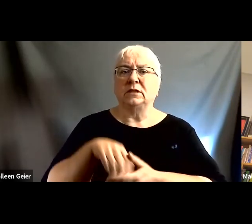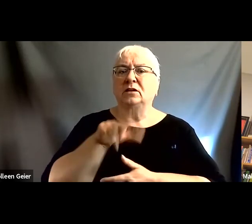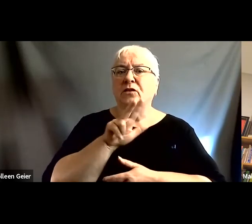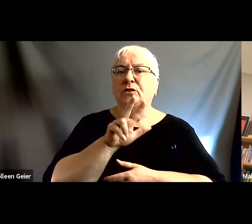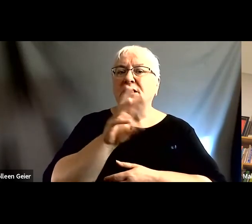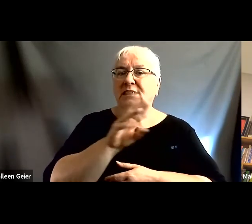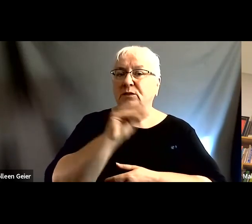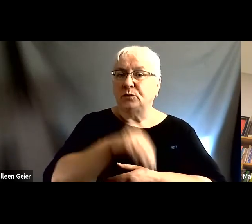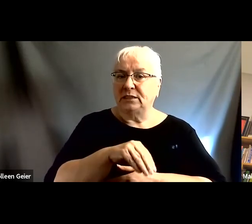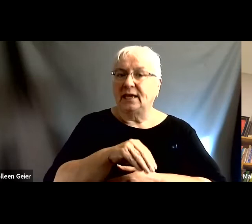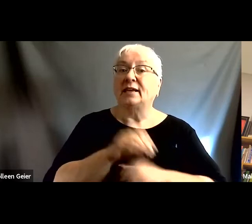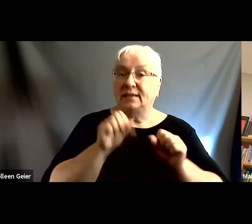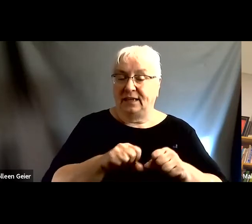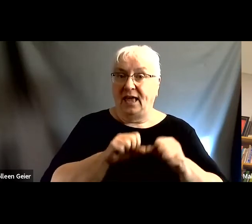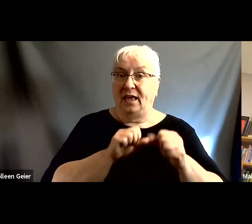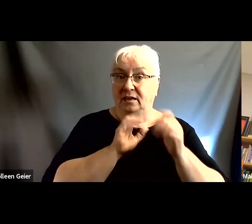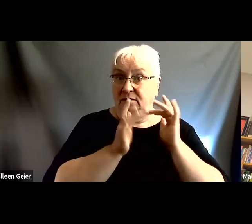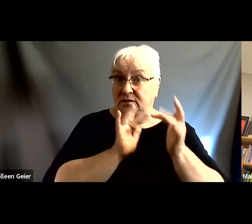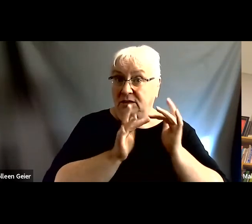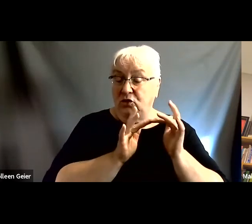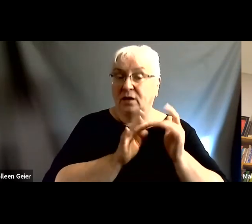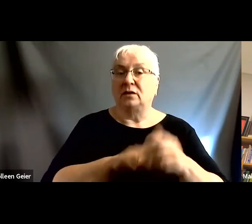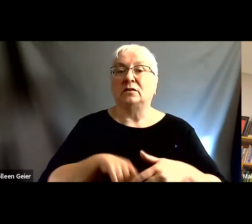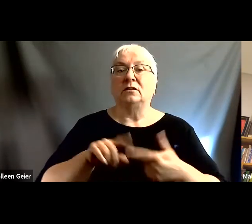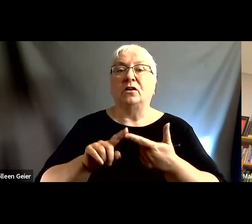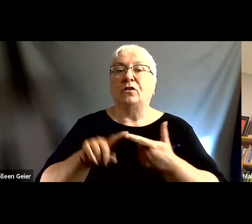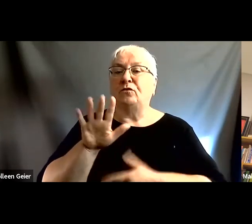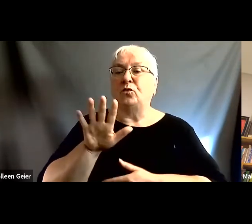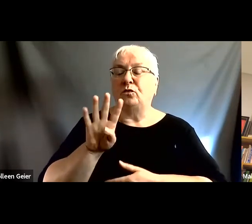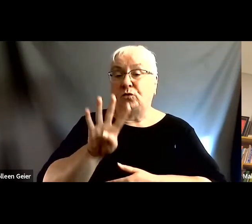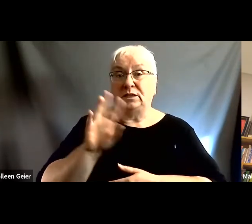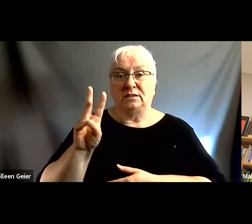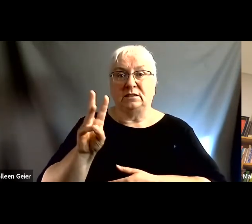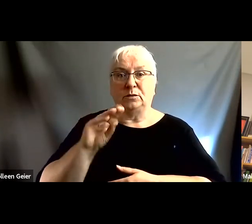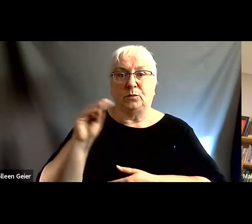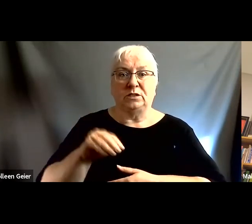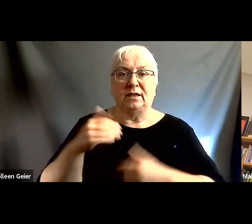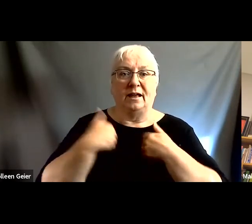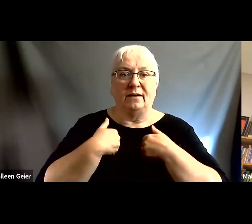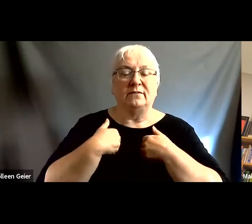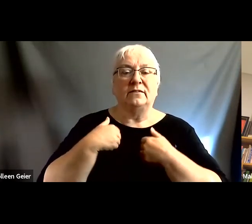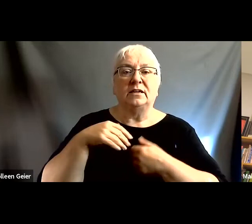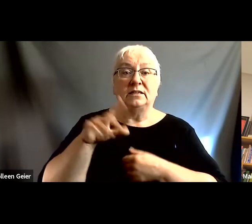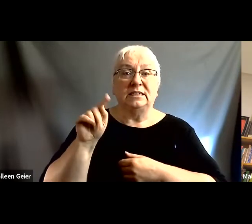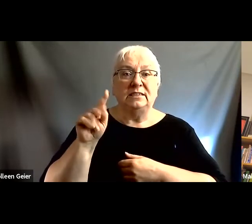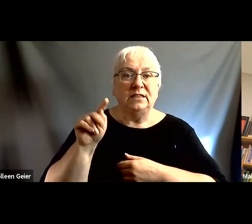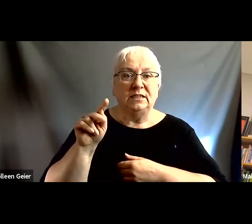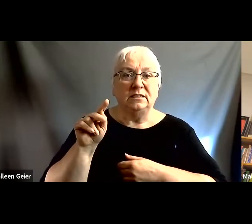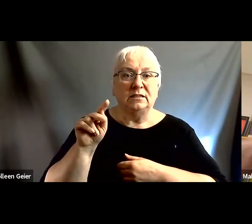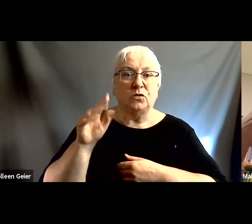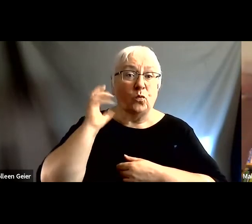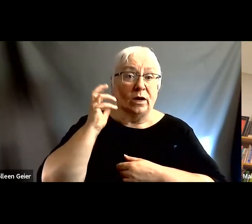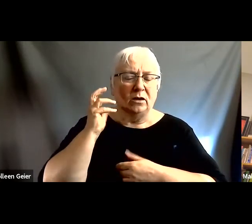TVs or radios. And this is really something which is a terrible situation. So all the